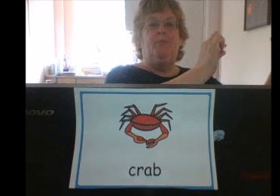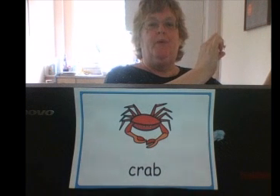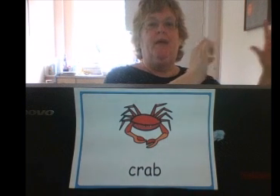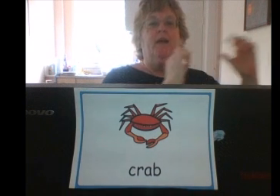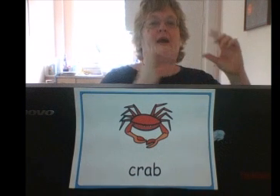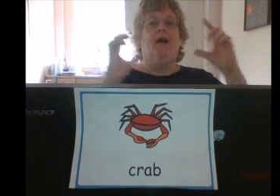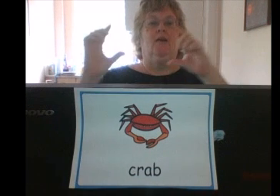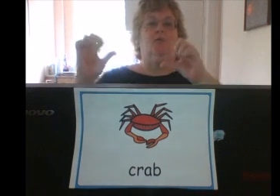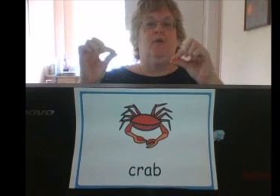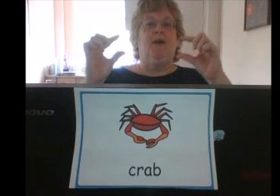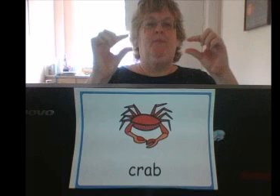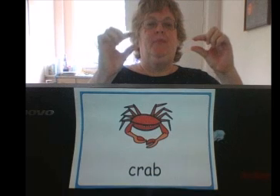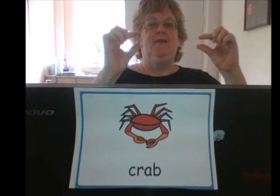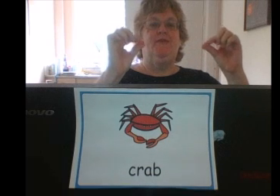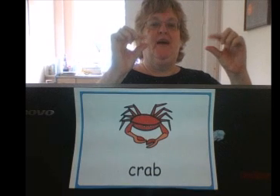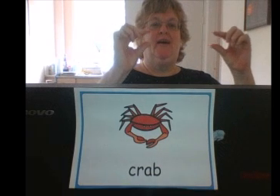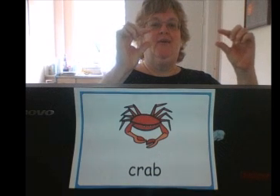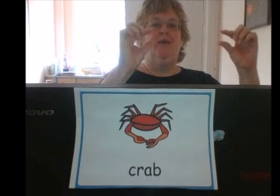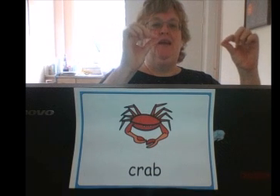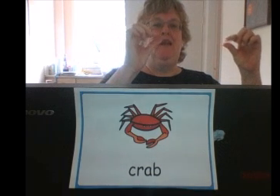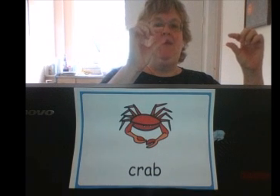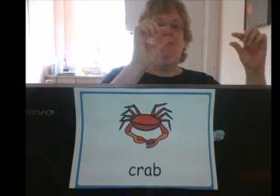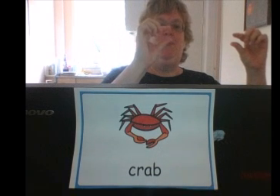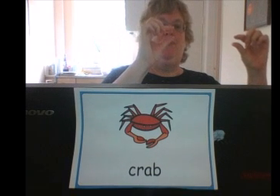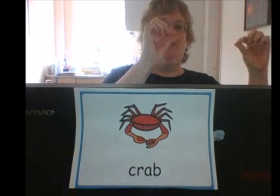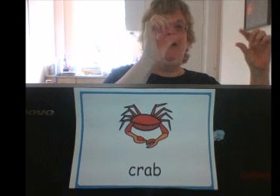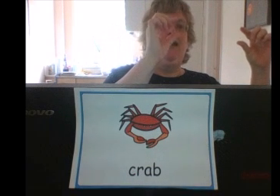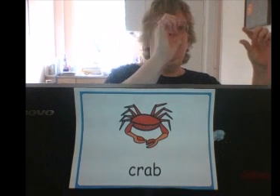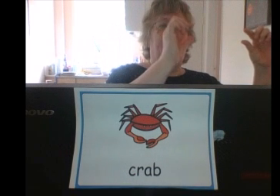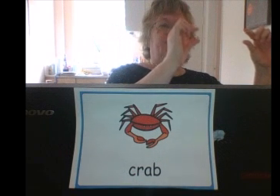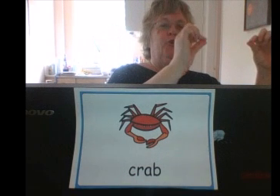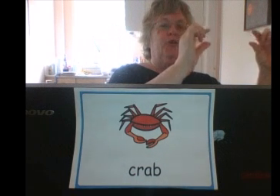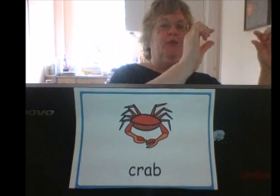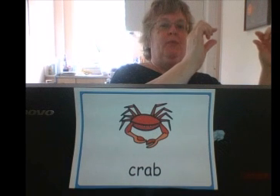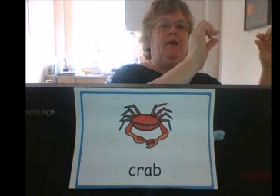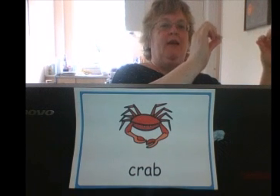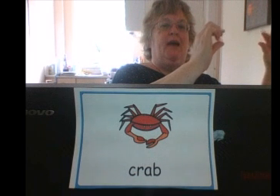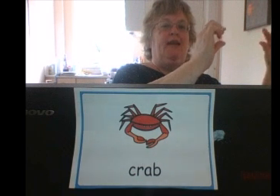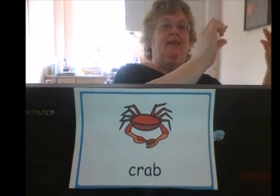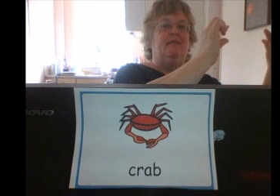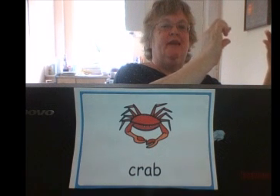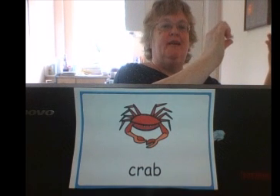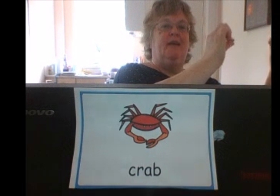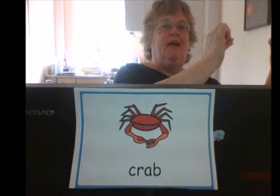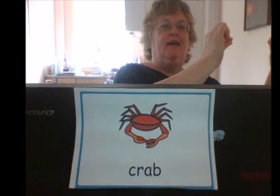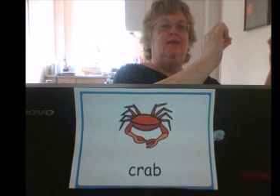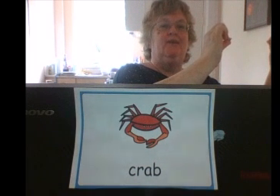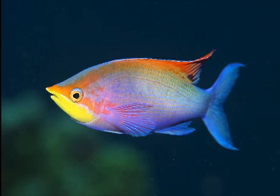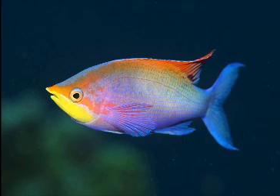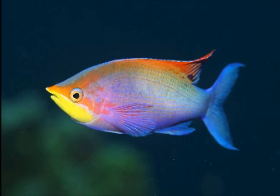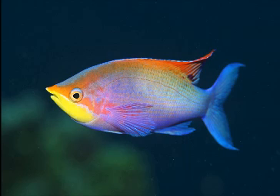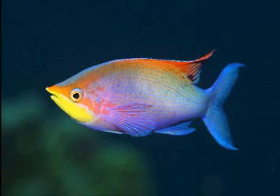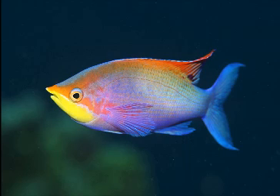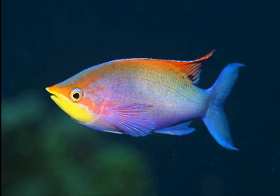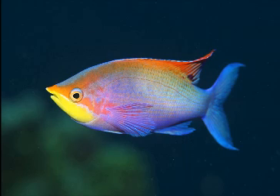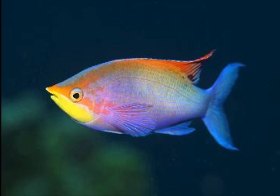nippy. A crab is very nippy. It couldn't be anything else. Fish.